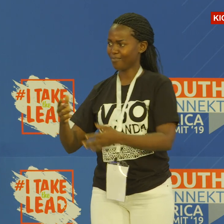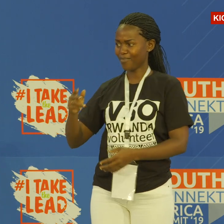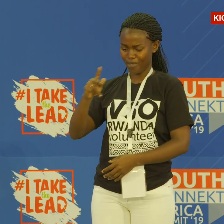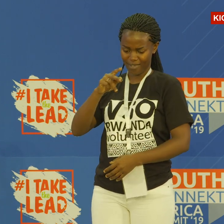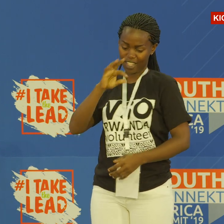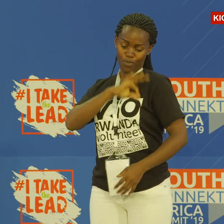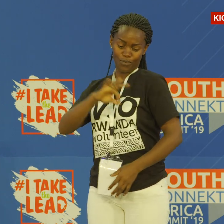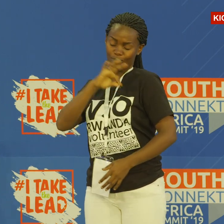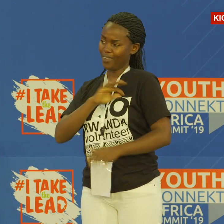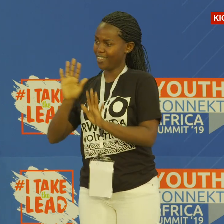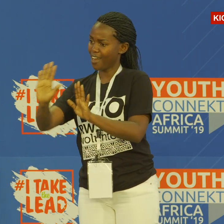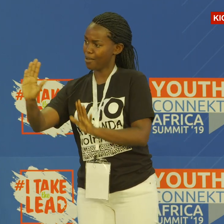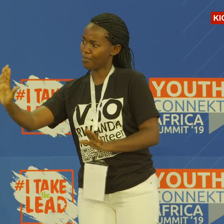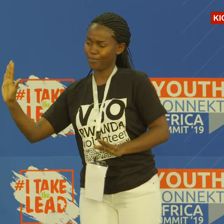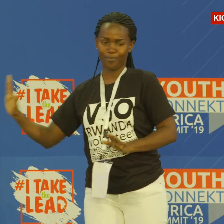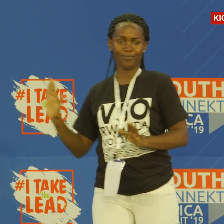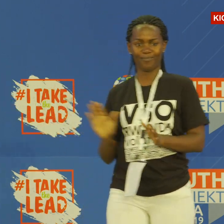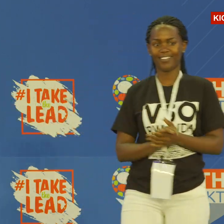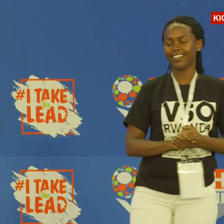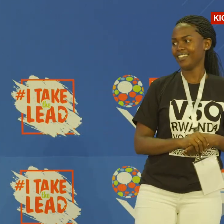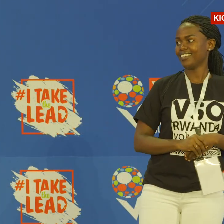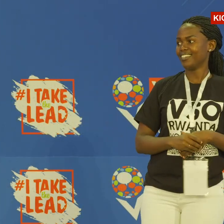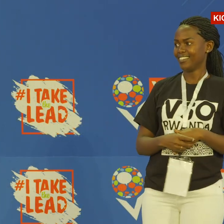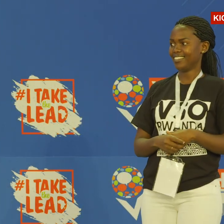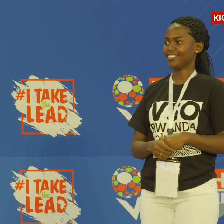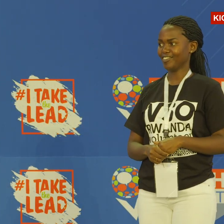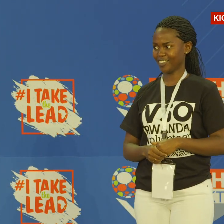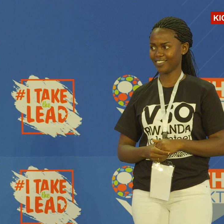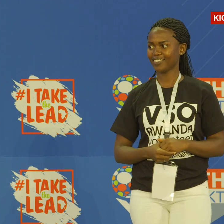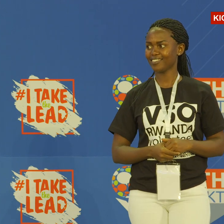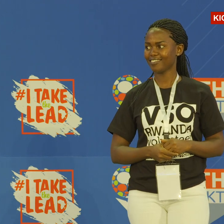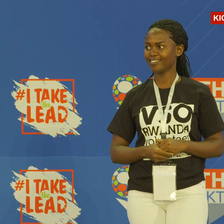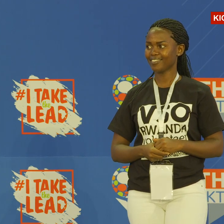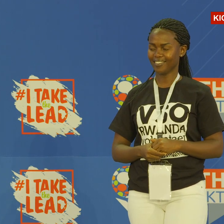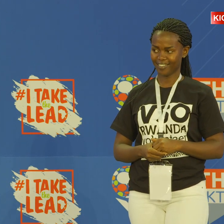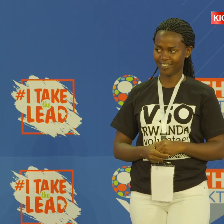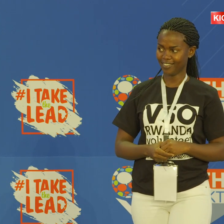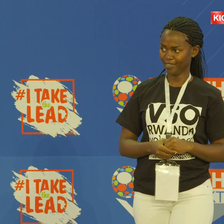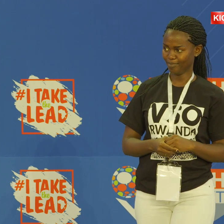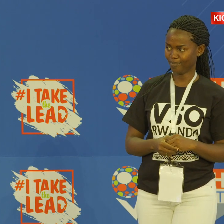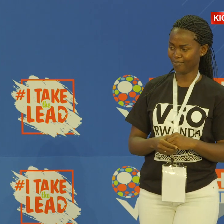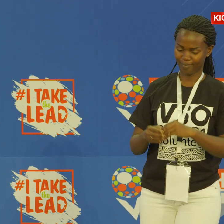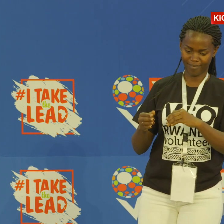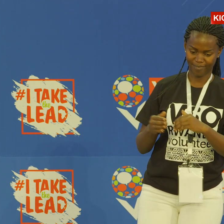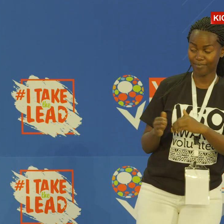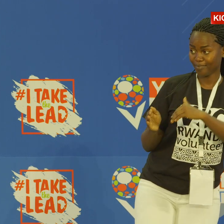The other thing is that we train deaf people about vocational training, and nowadays they are